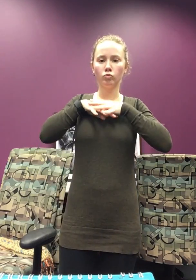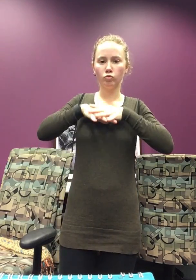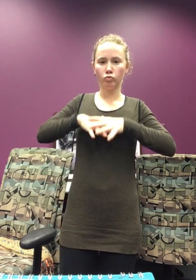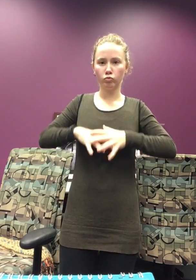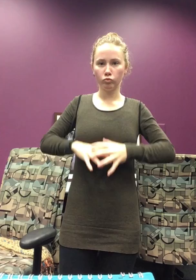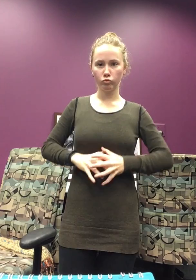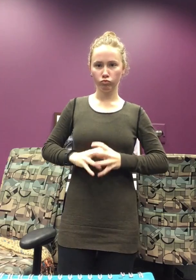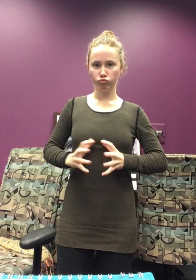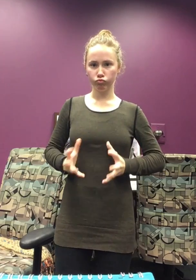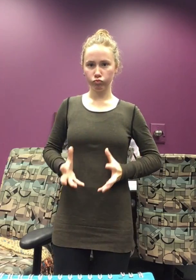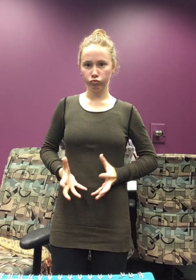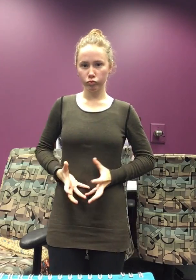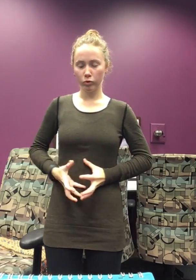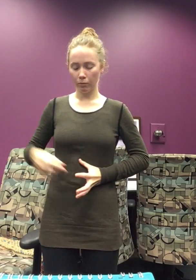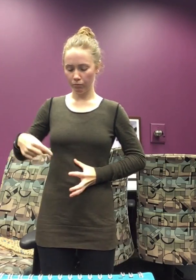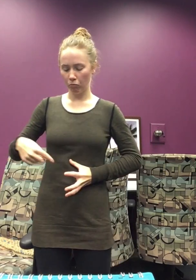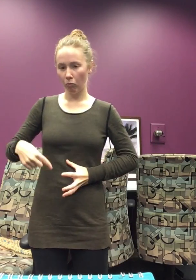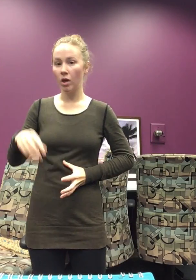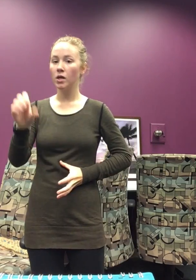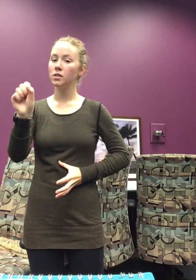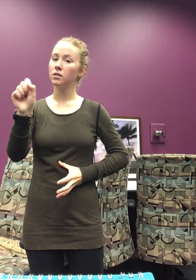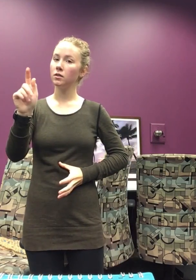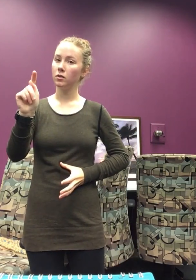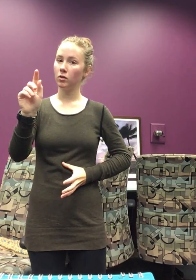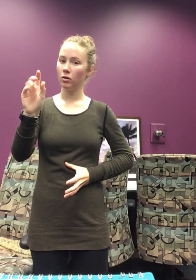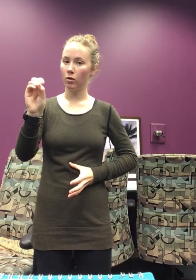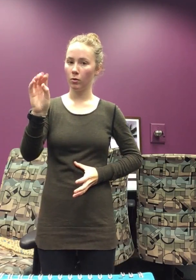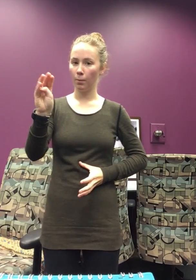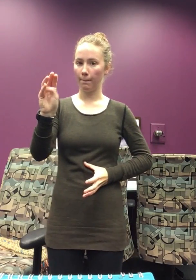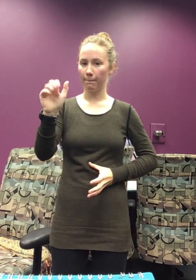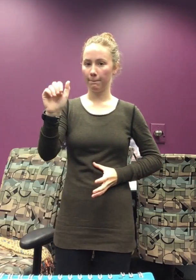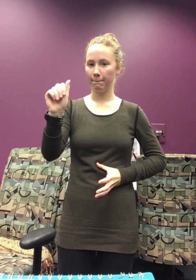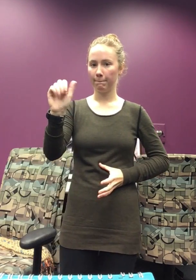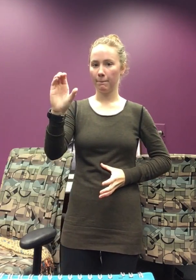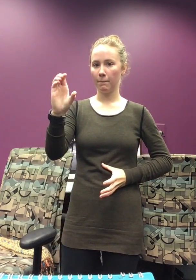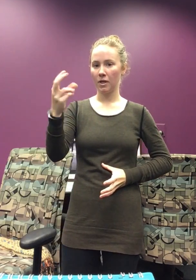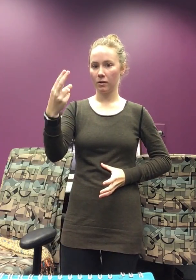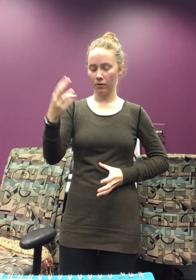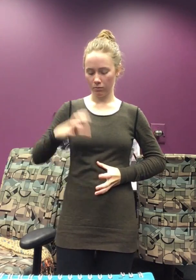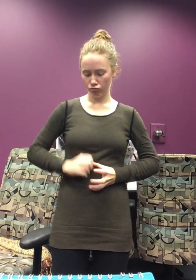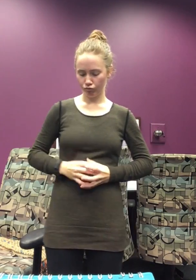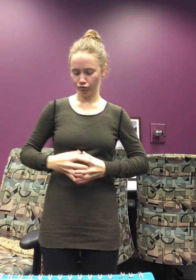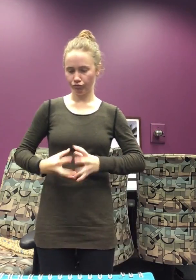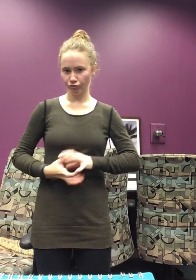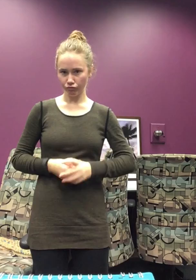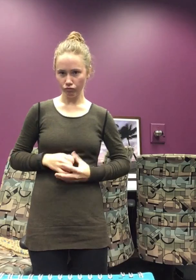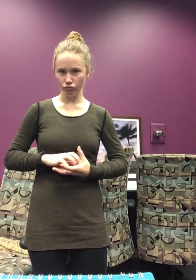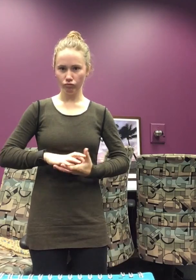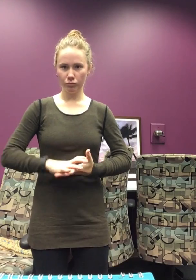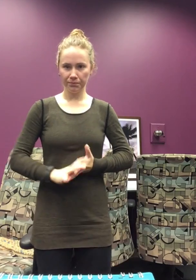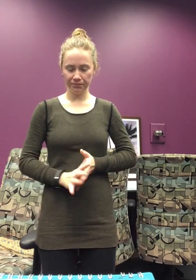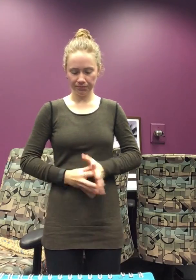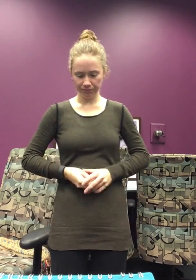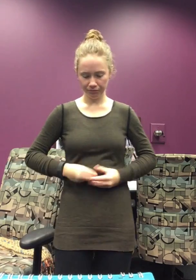which is that bag of smooth muscle, and the stomach mixes it and